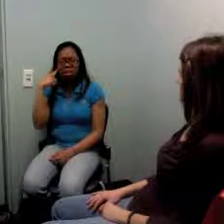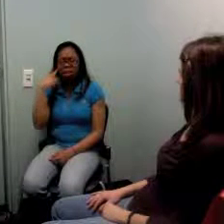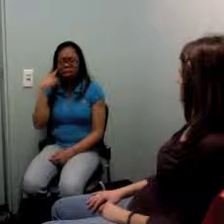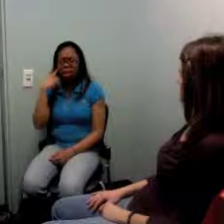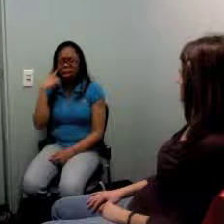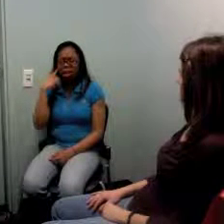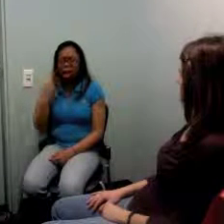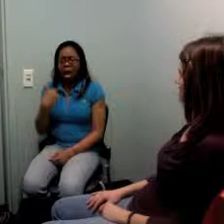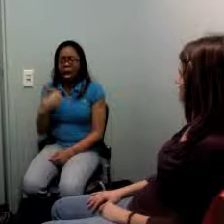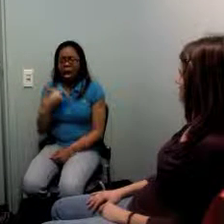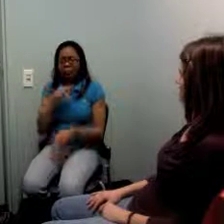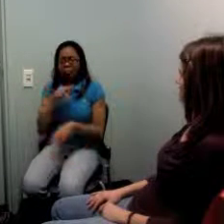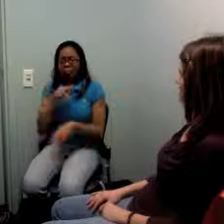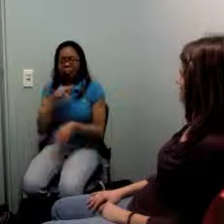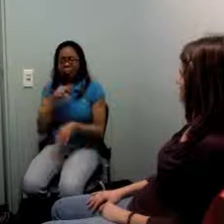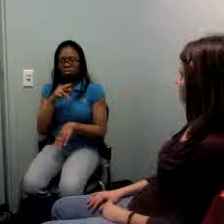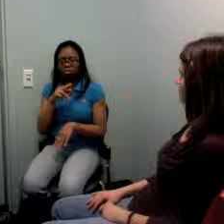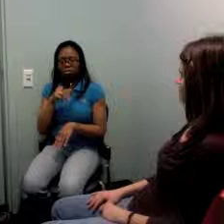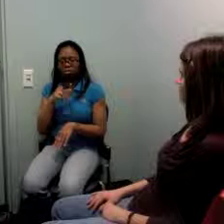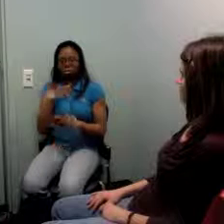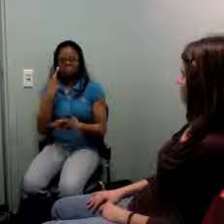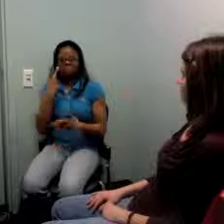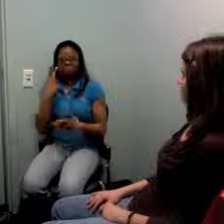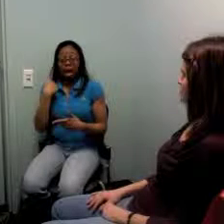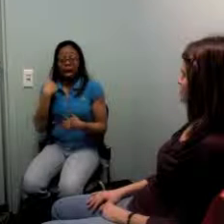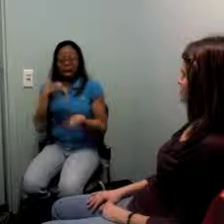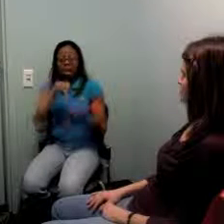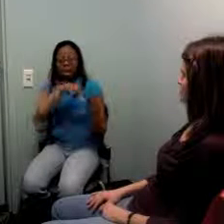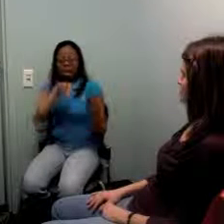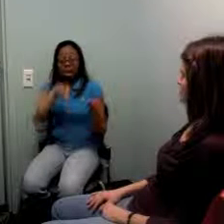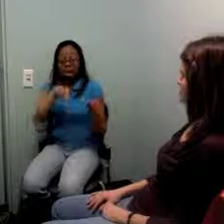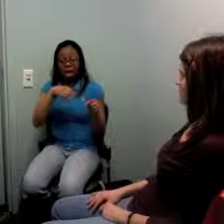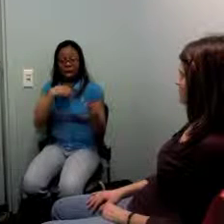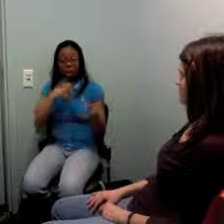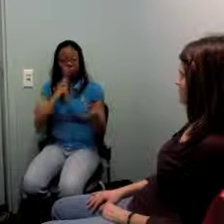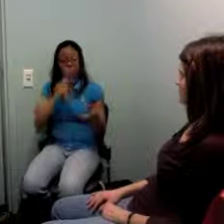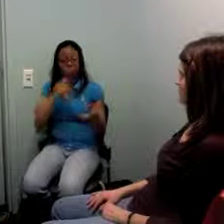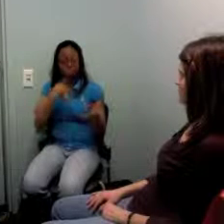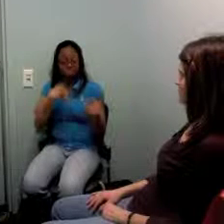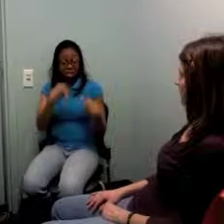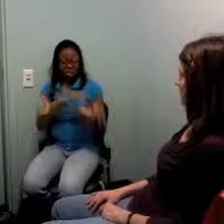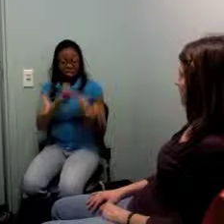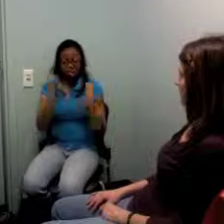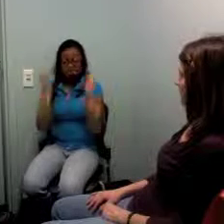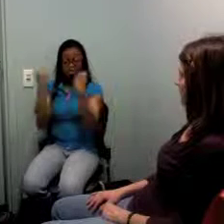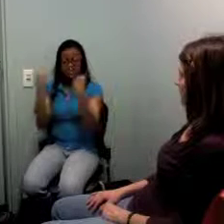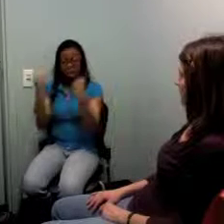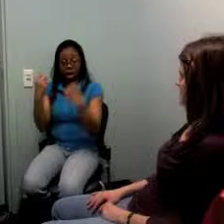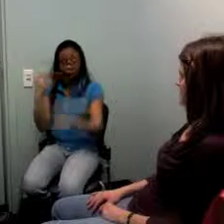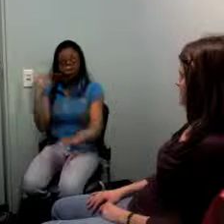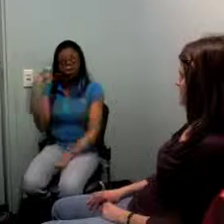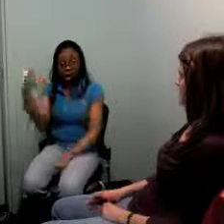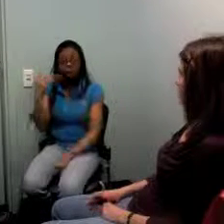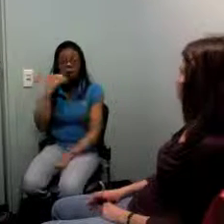usually see. I would even say, "Come, I'll give you a ride home." But